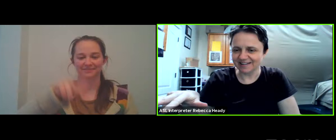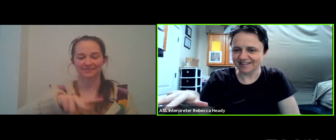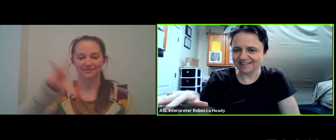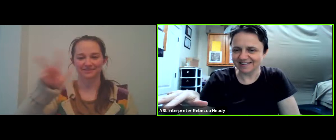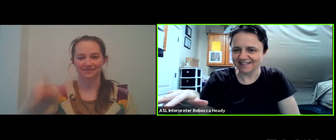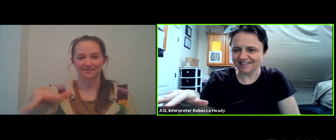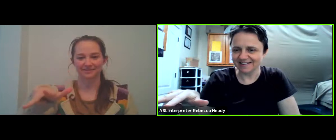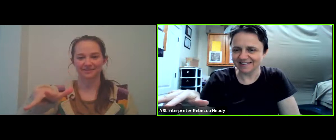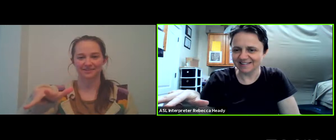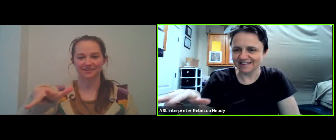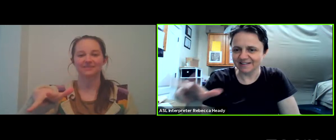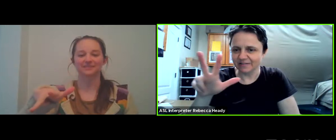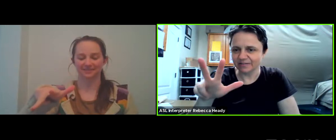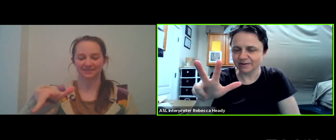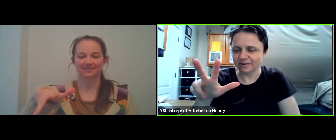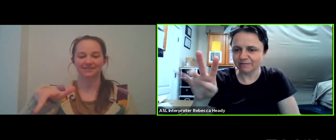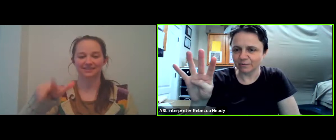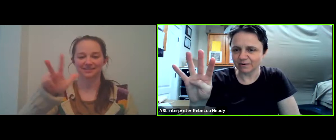33,